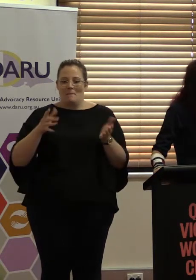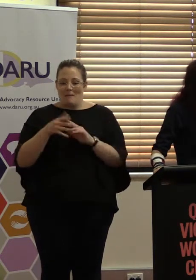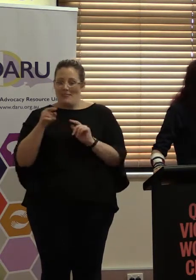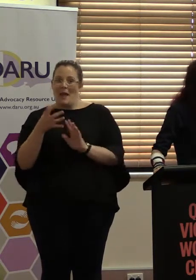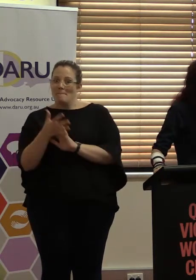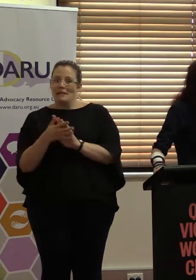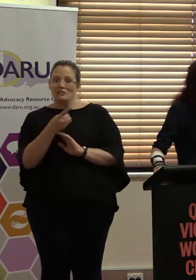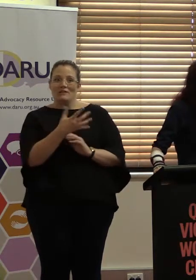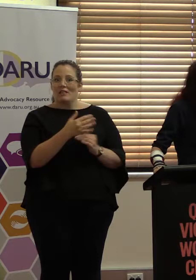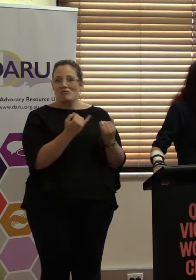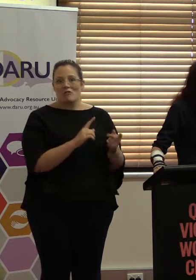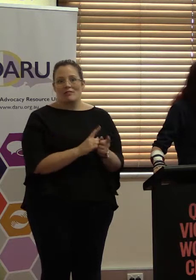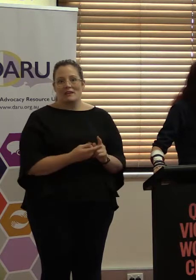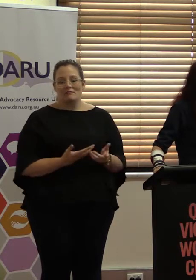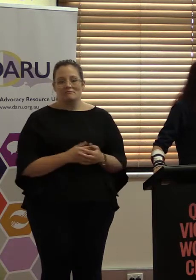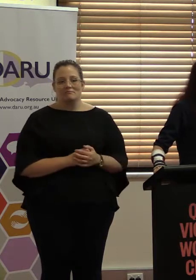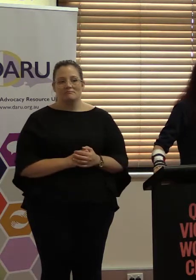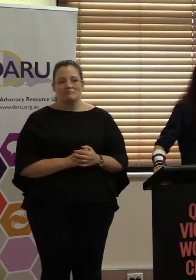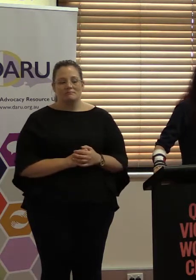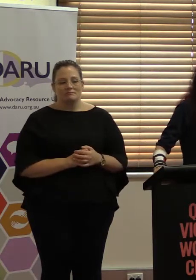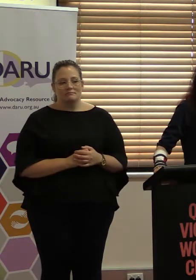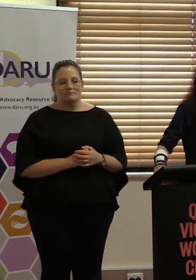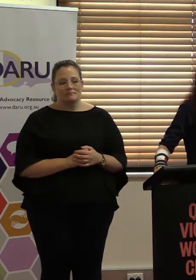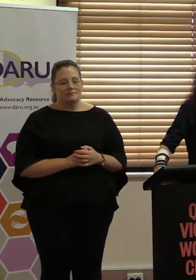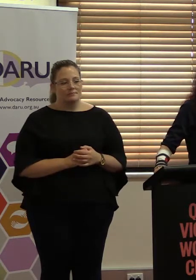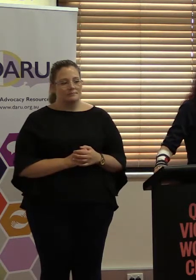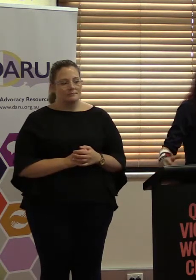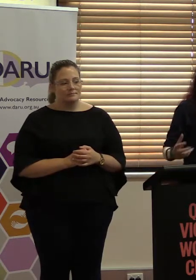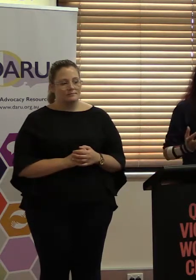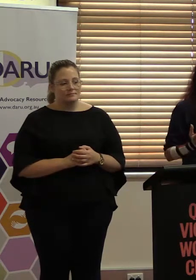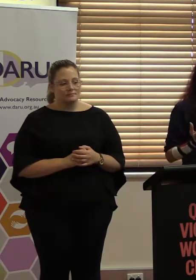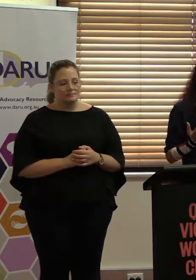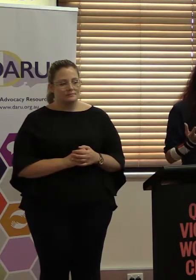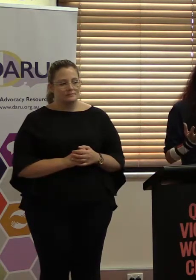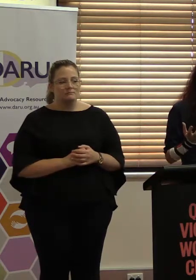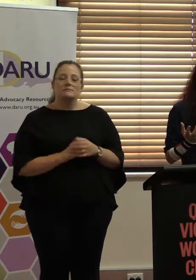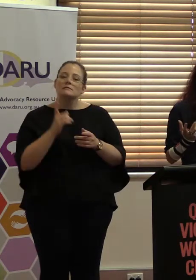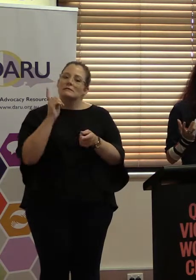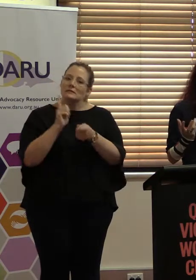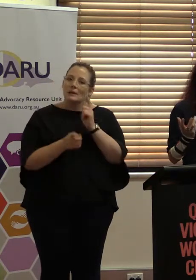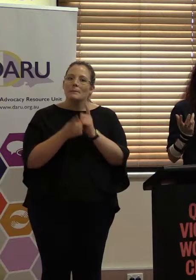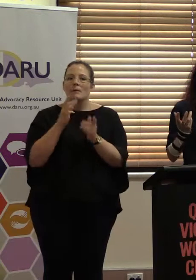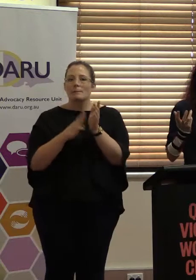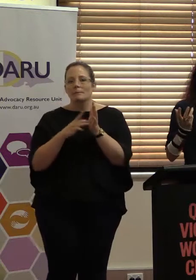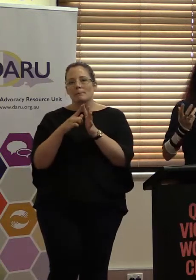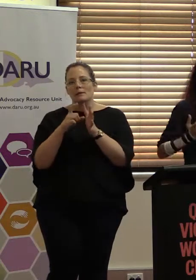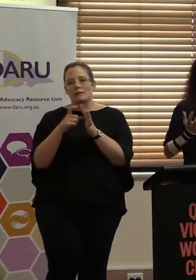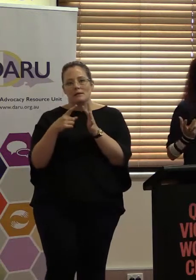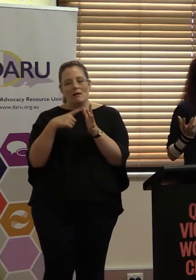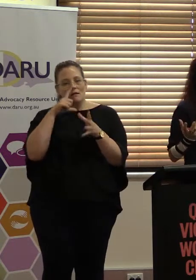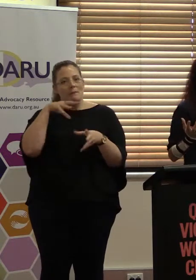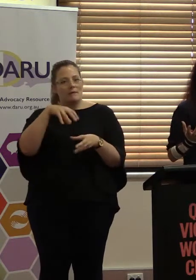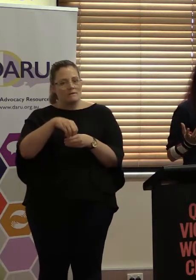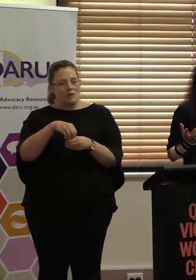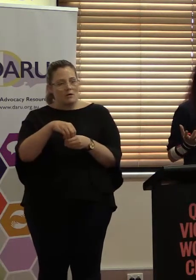wrong thing, sorry. As I said, sometimes you can get media coverage, and that way more